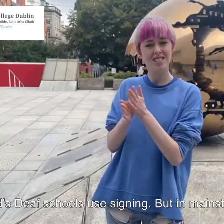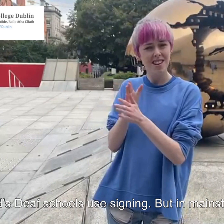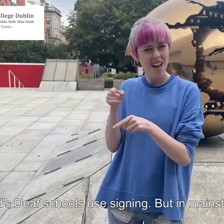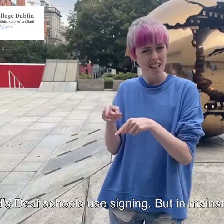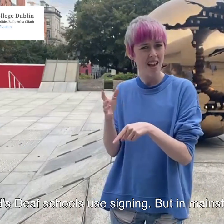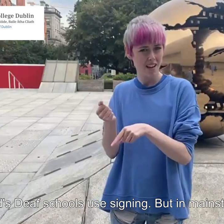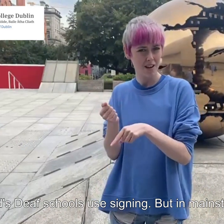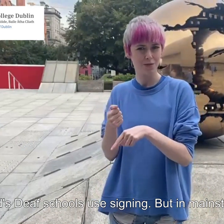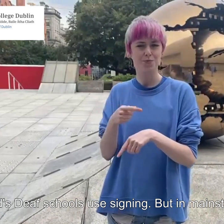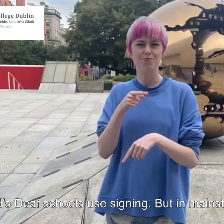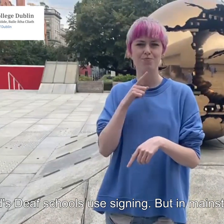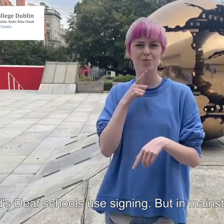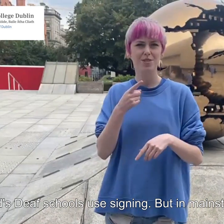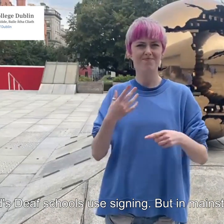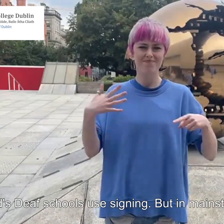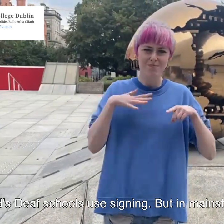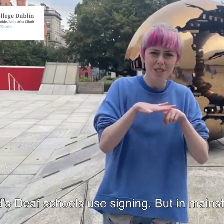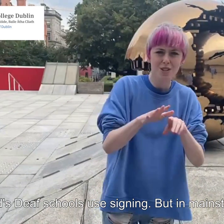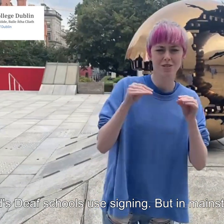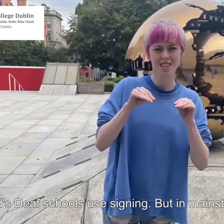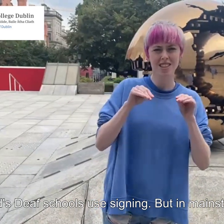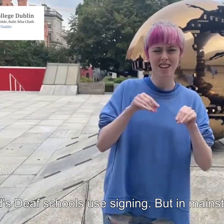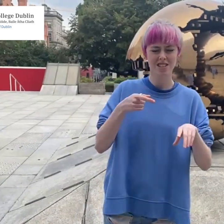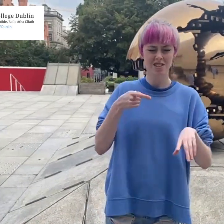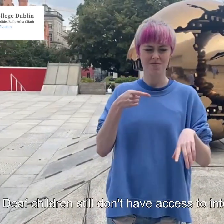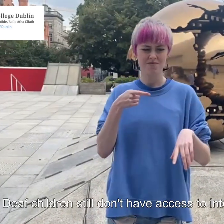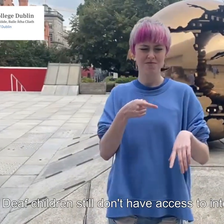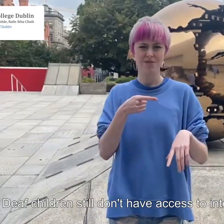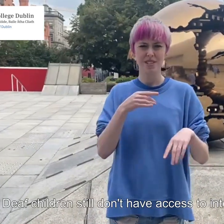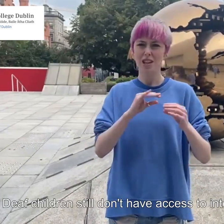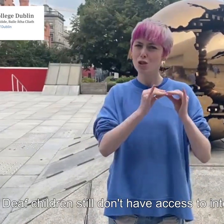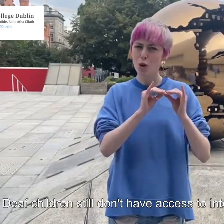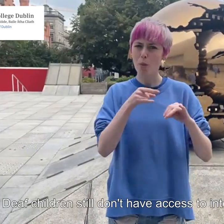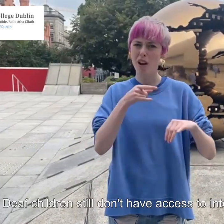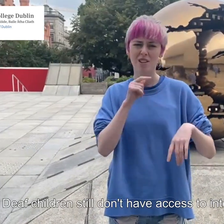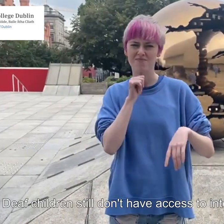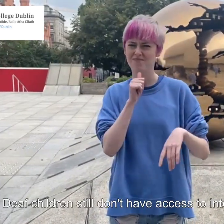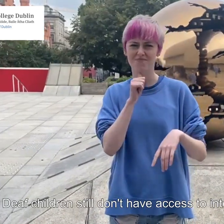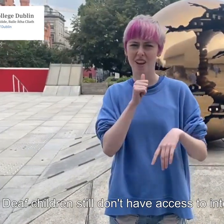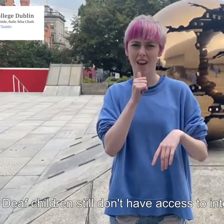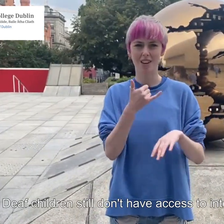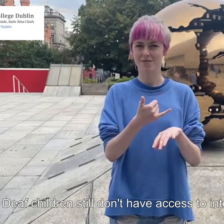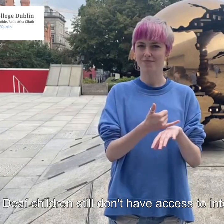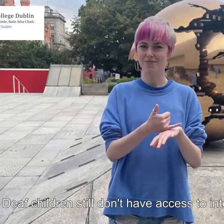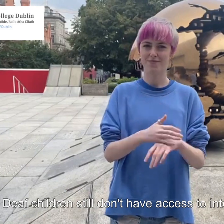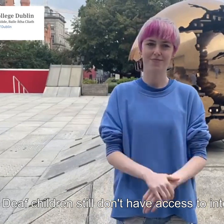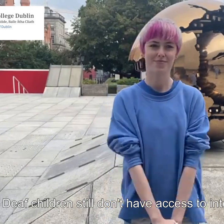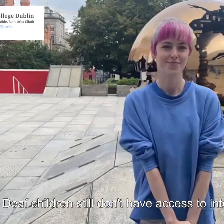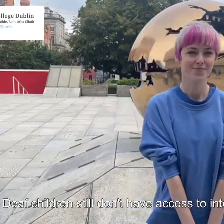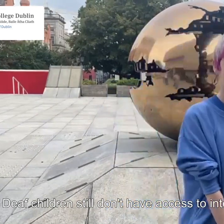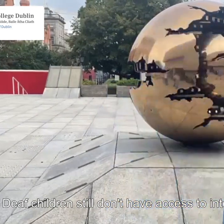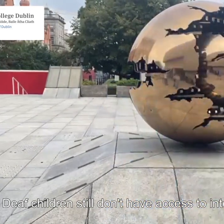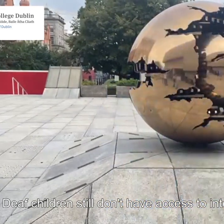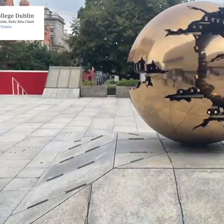signing. But in mainstream education, deaf children still don't have access to interpreters.